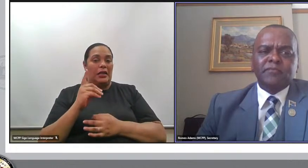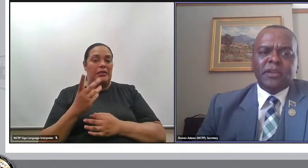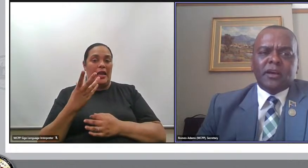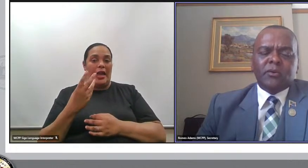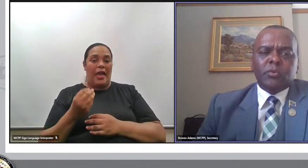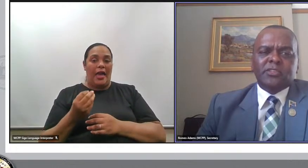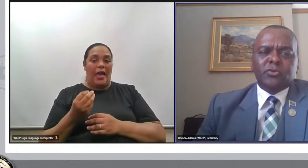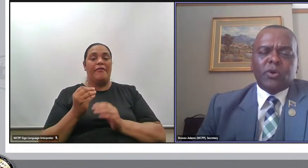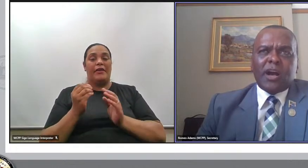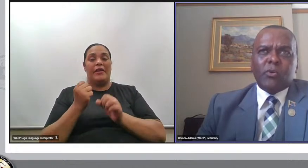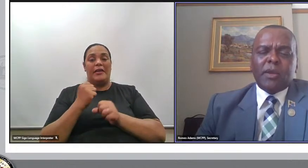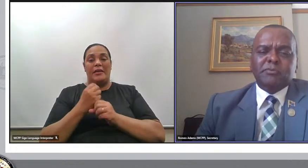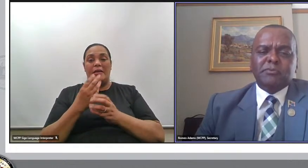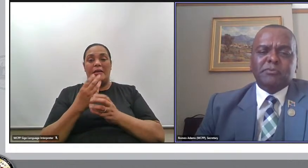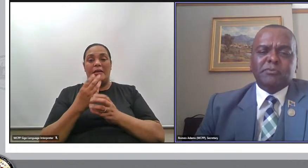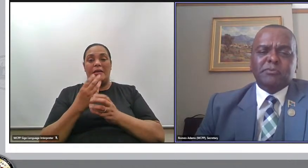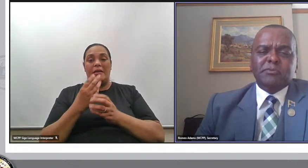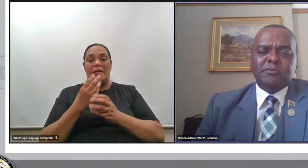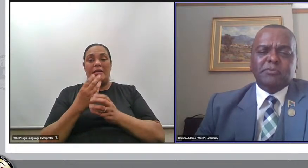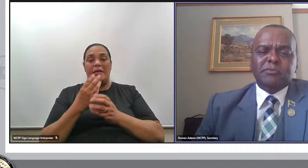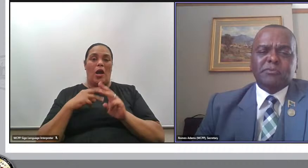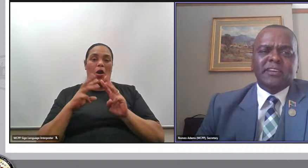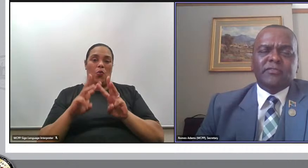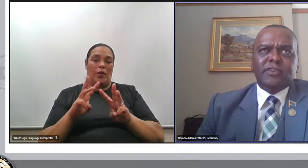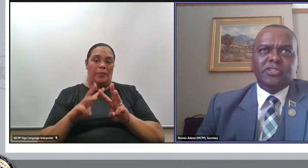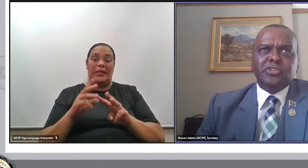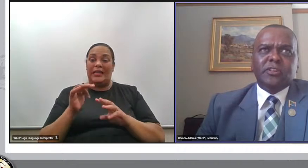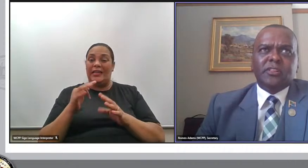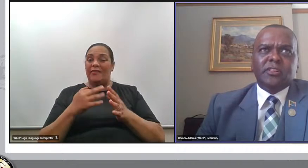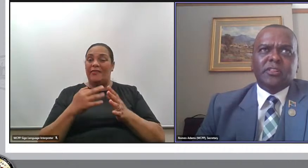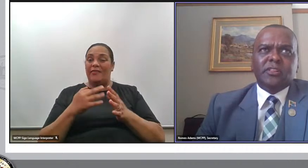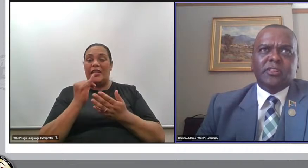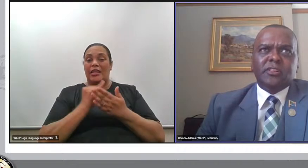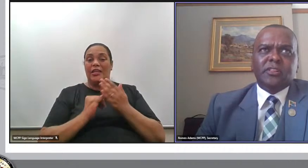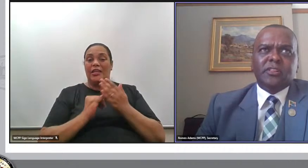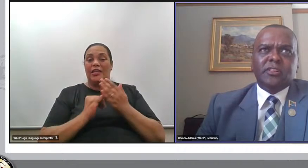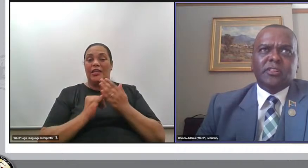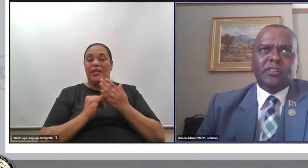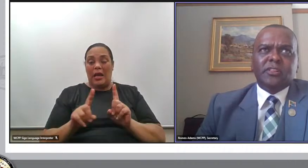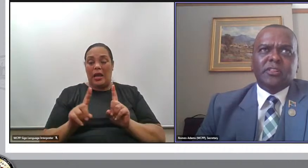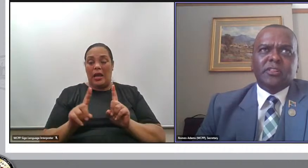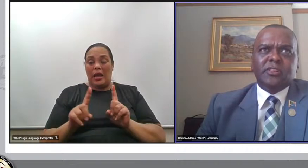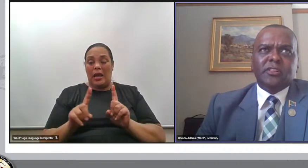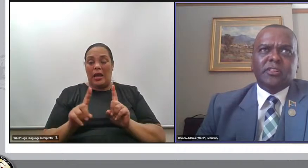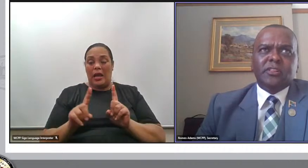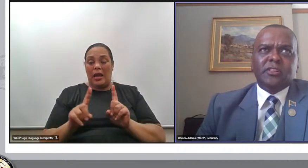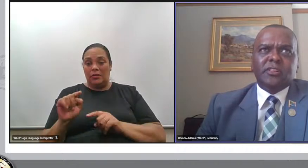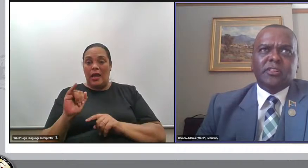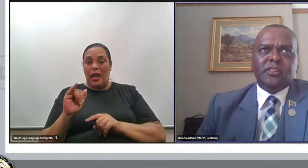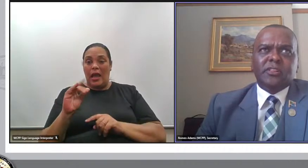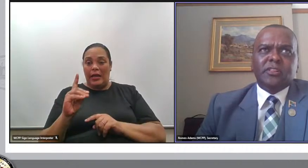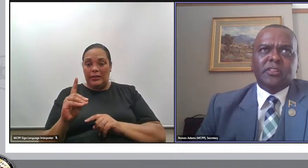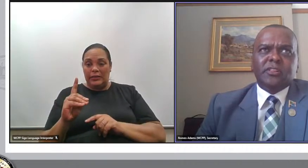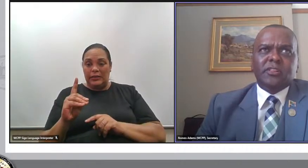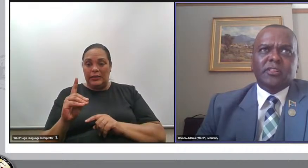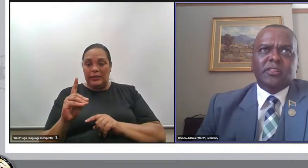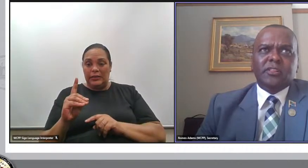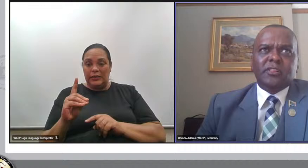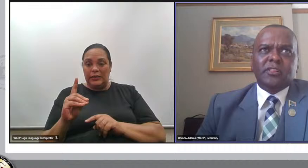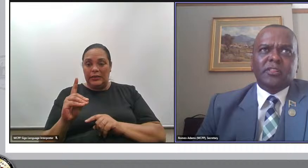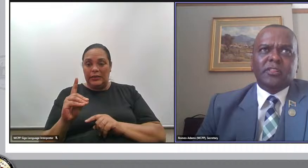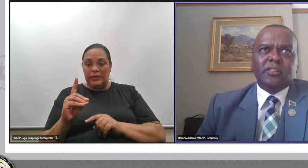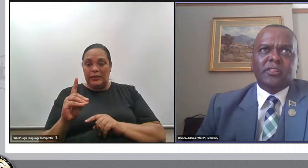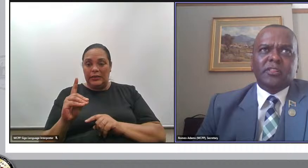be worked through our website. When any individual then clicks on that specific ID, they will then